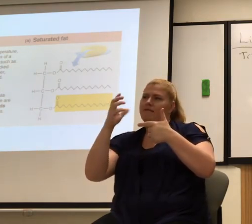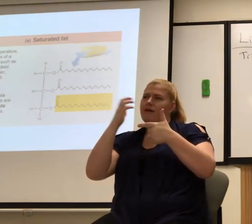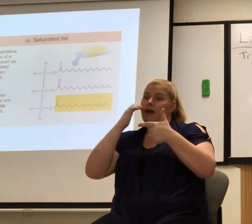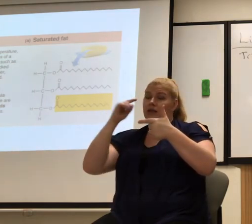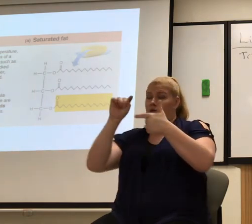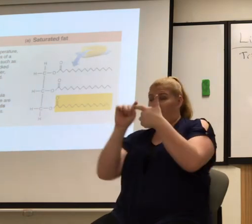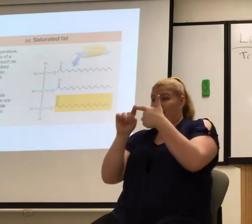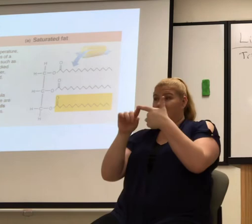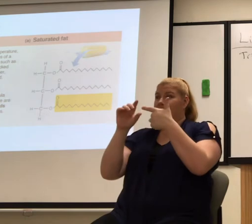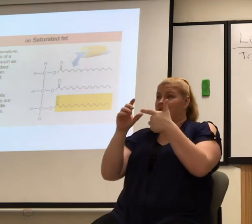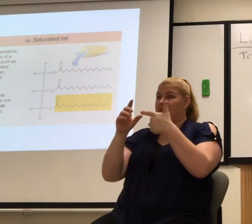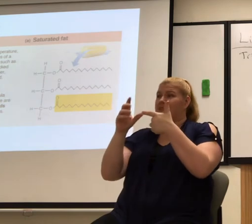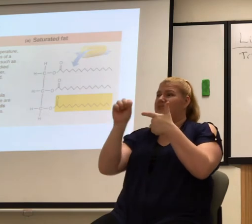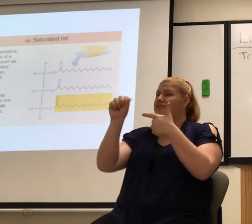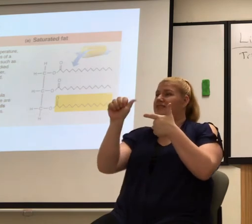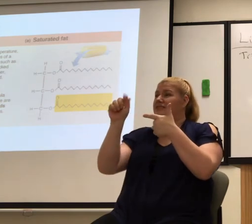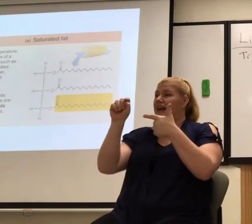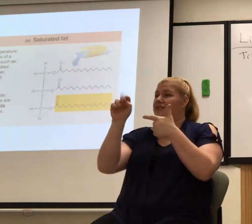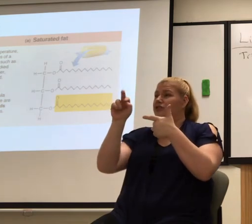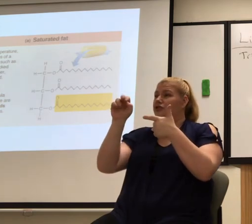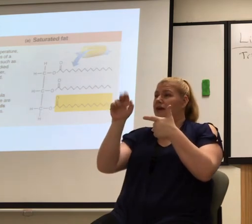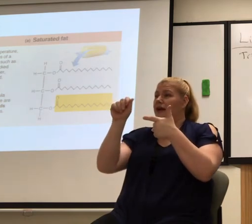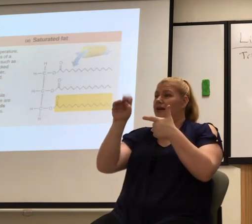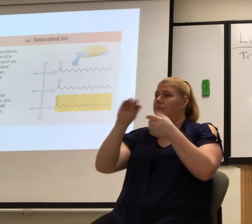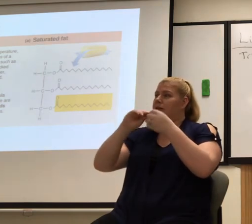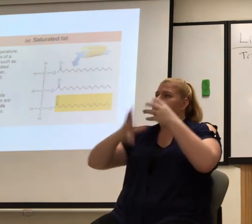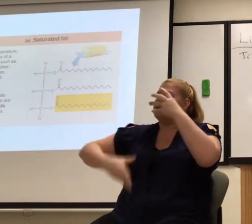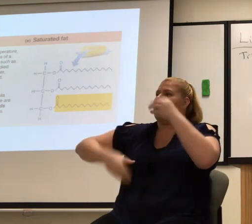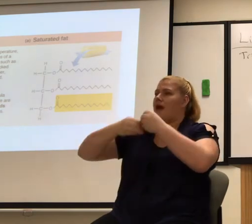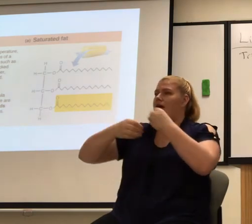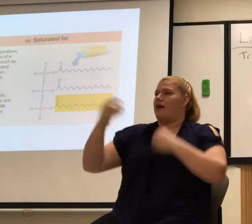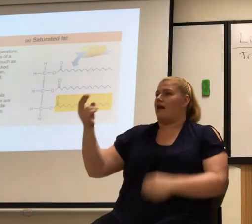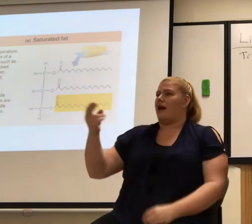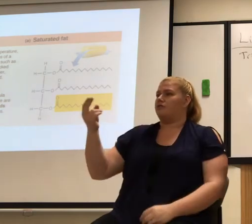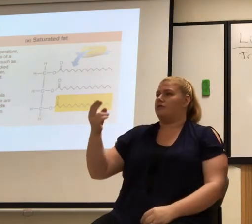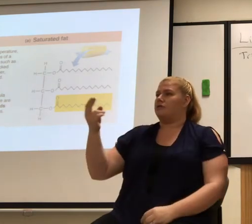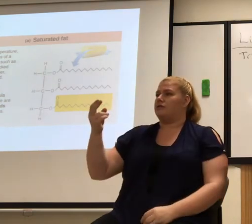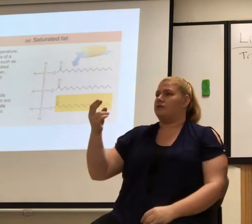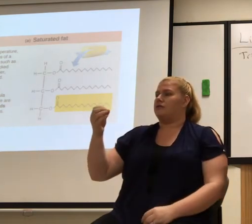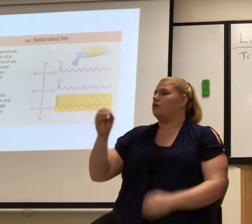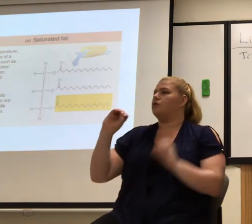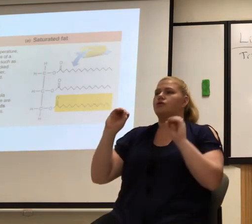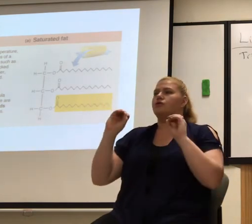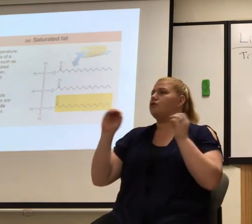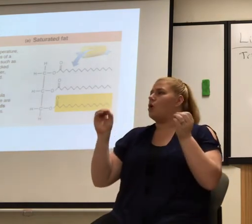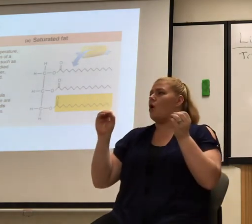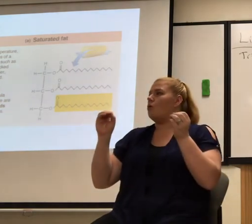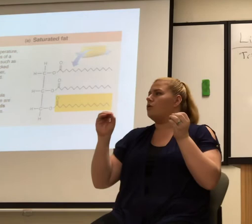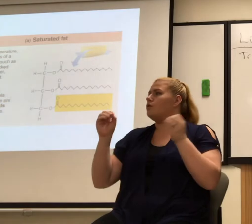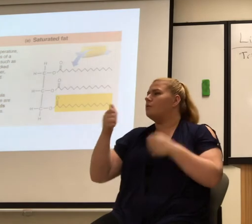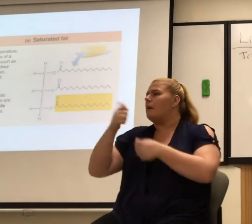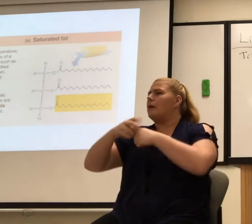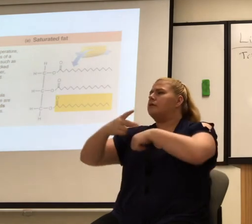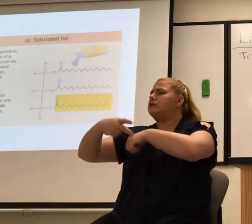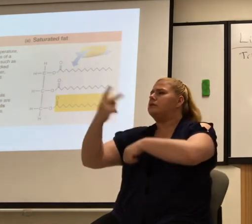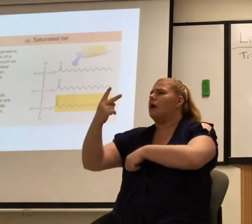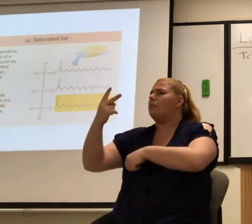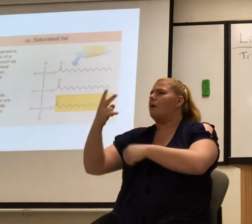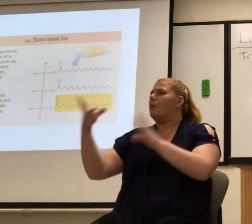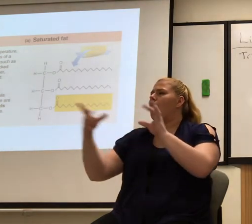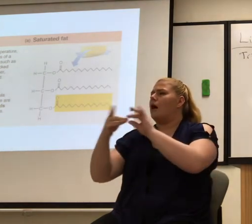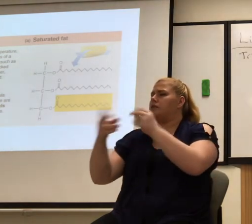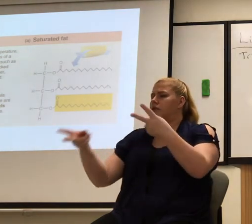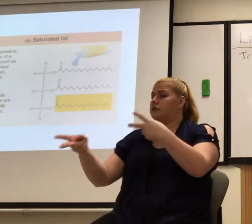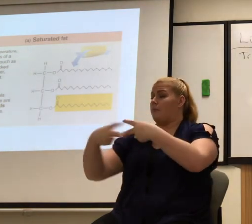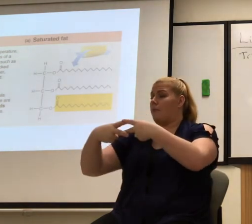with hydrogens. Okay. In other words, there's no double bonds, like you remember in chemistry. Well, let's say all these